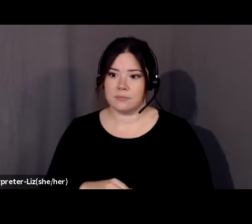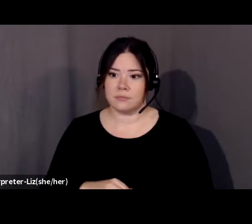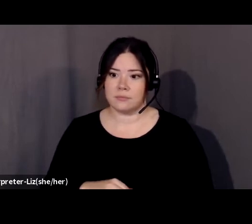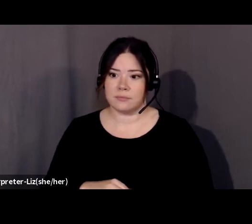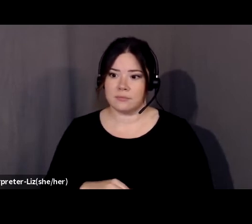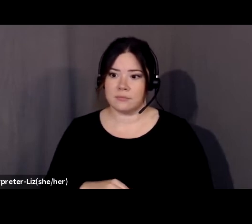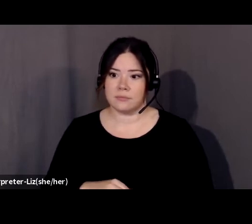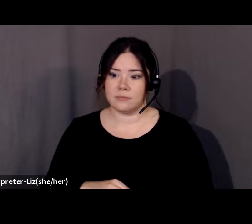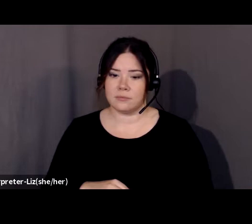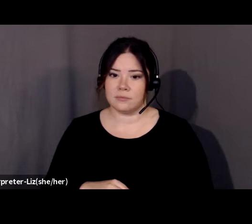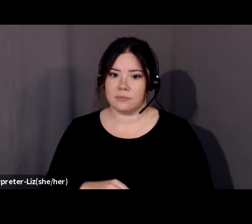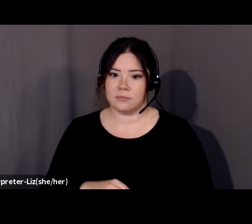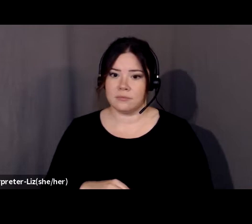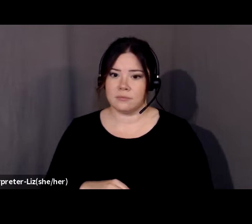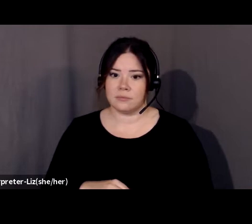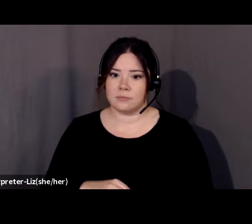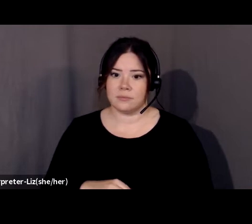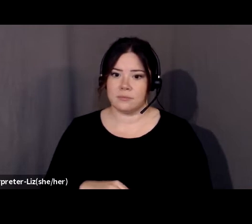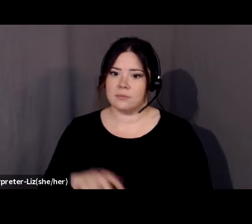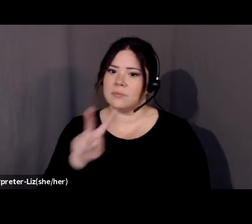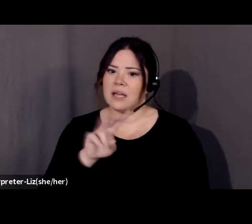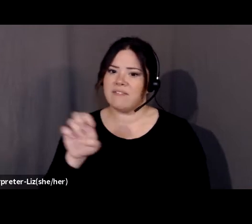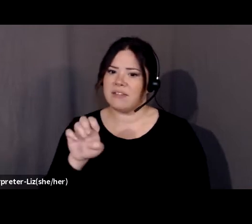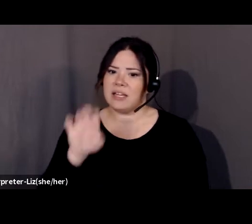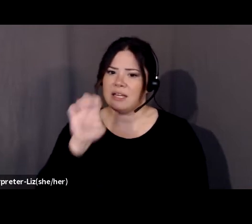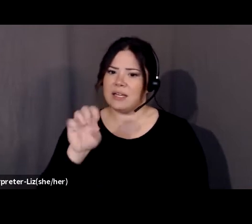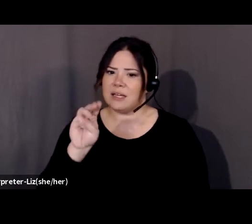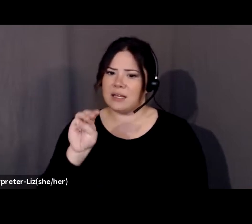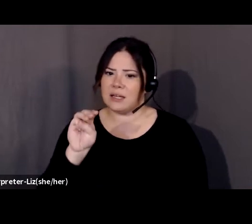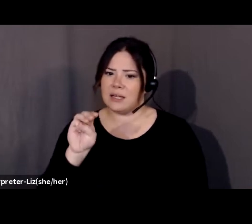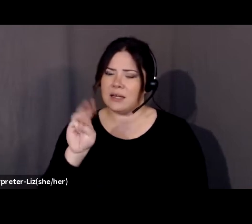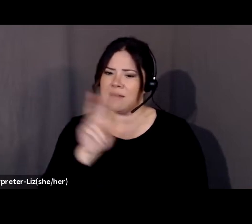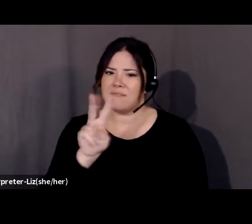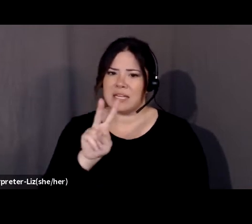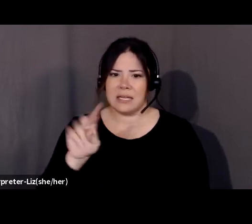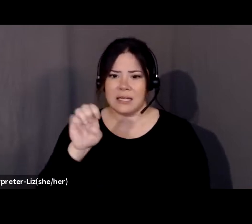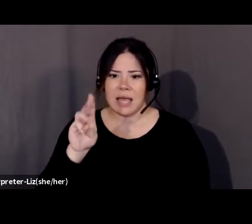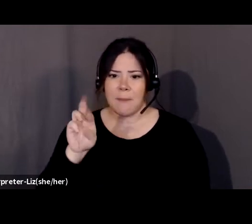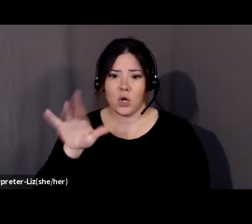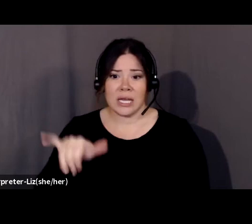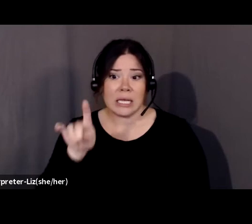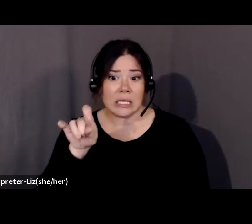I think it's V. Emery, possibly V. Emery. Hello.